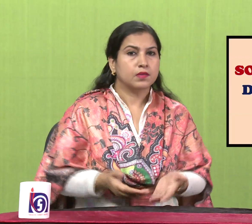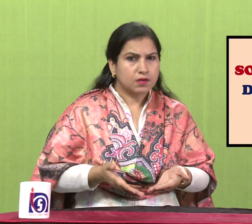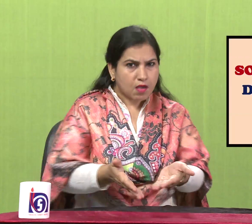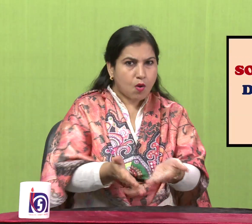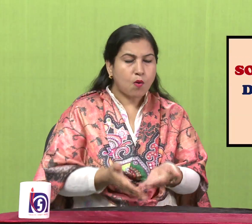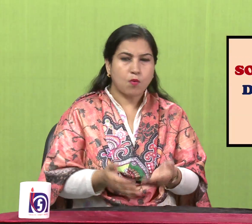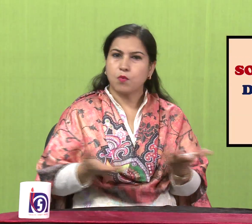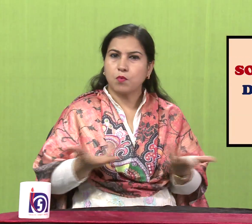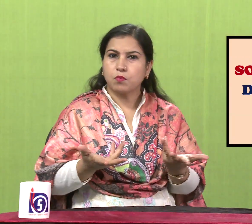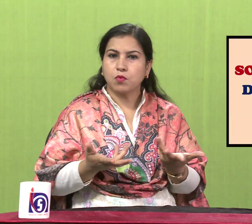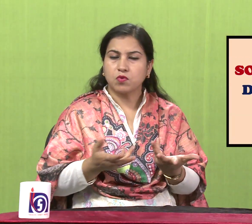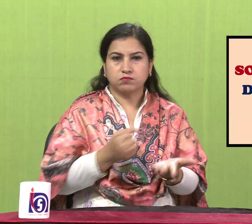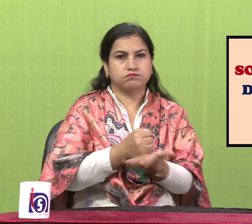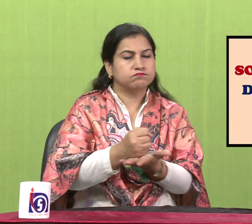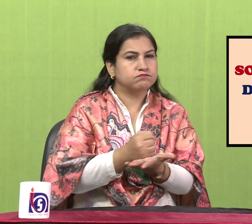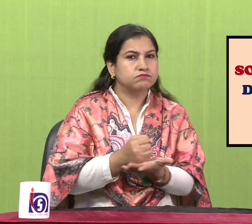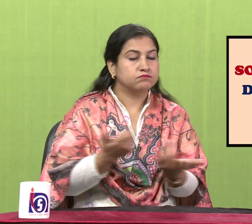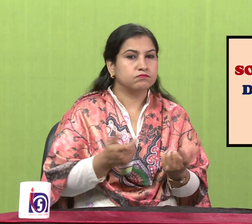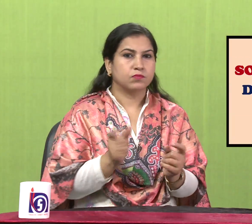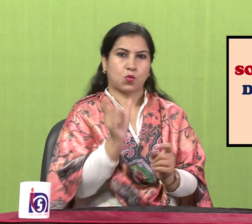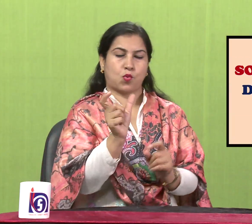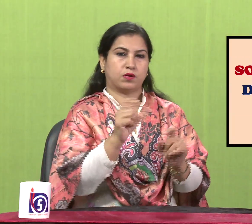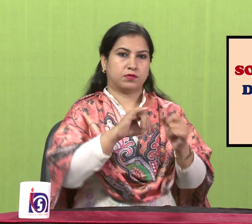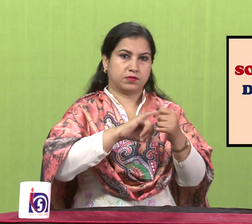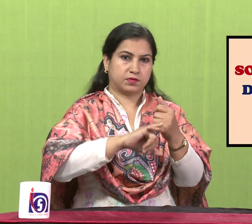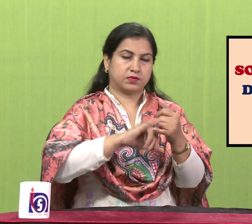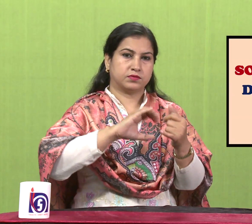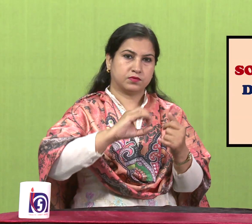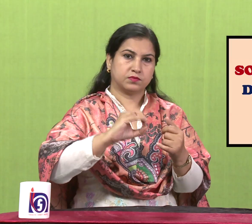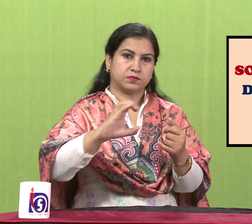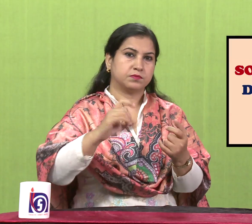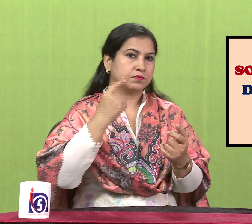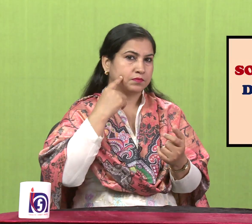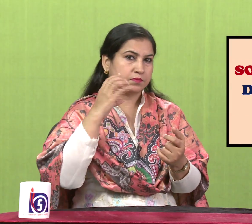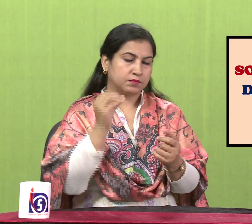Now, let's understand socio-economic development in India.